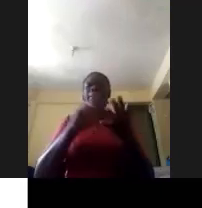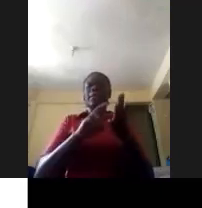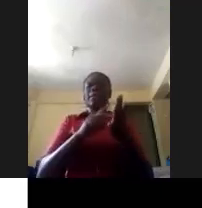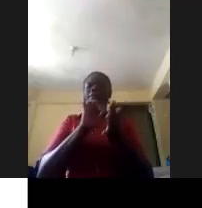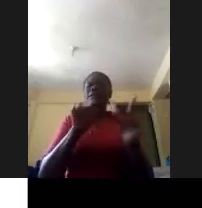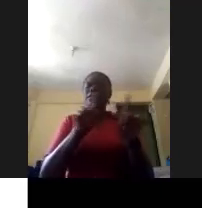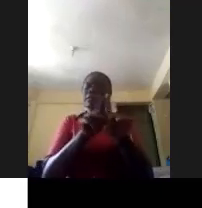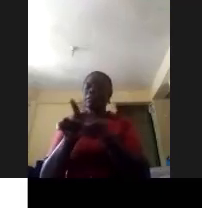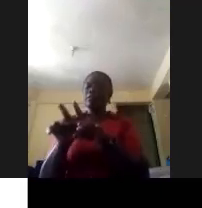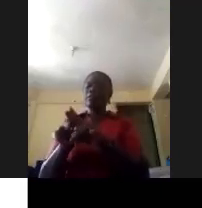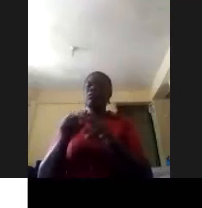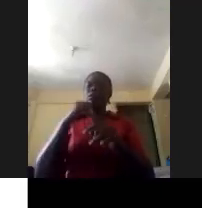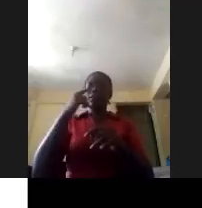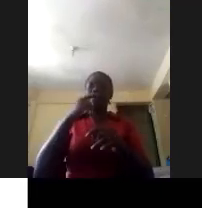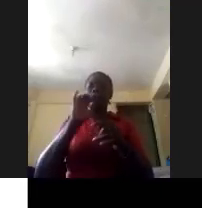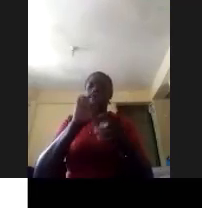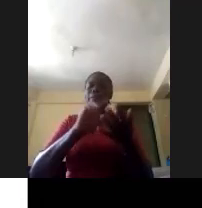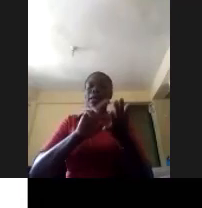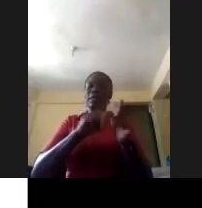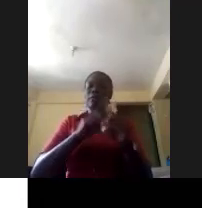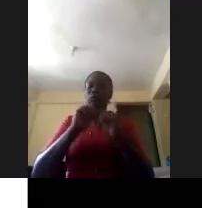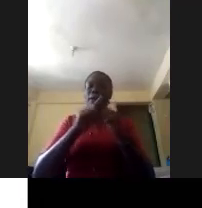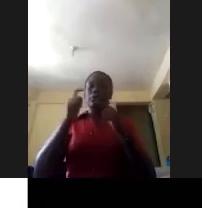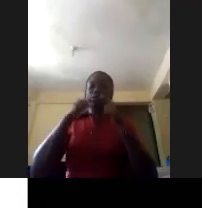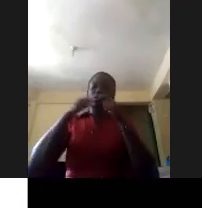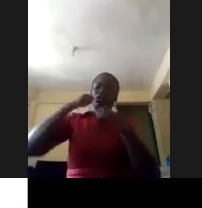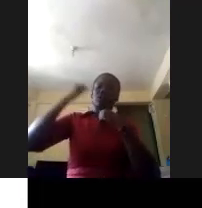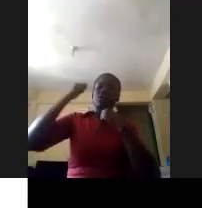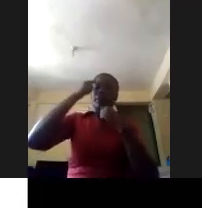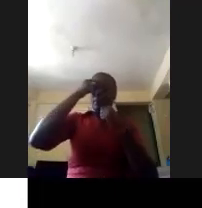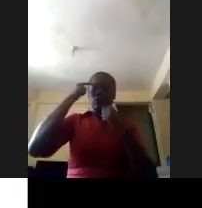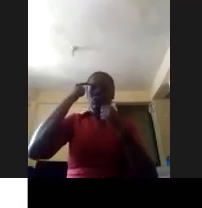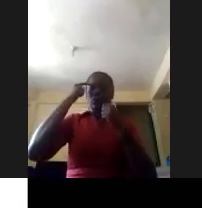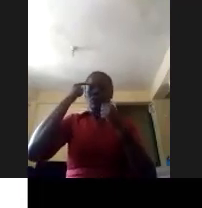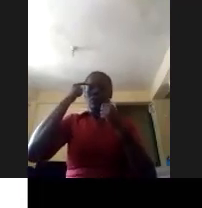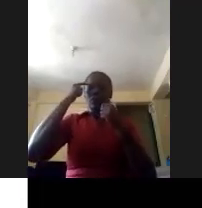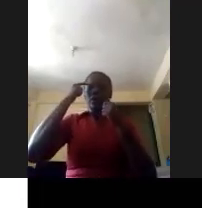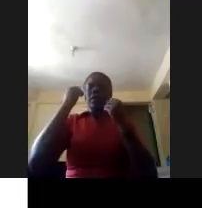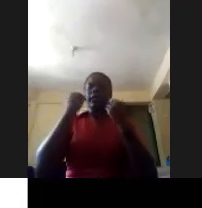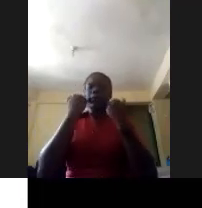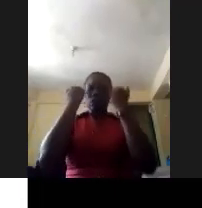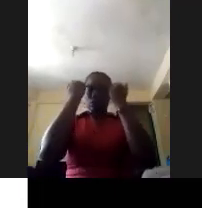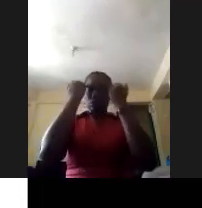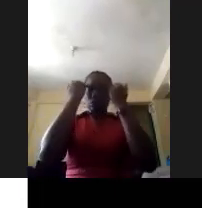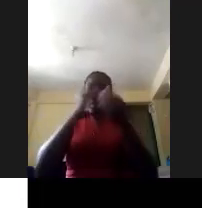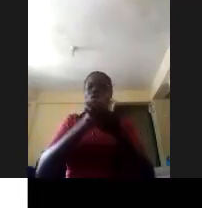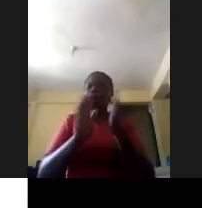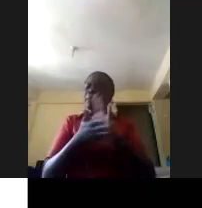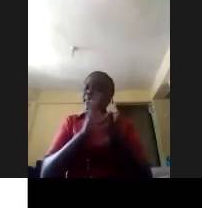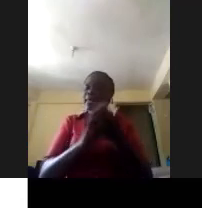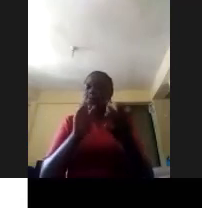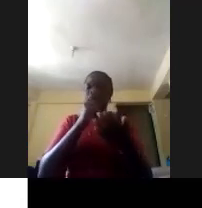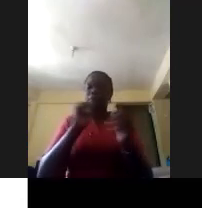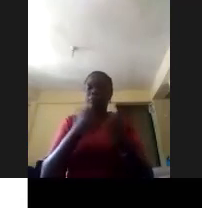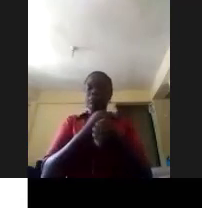with suicidality when it comes to suicidal thoughts because of depression. Mhm. So no matter what, I'm not going to feel